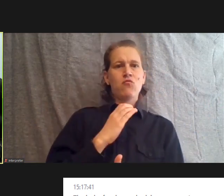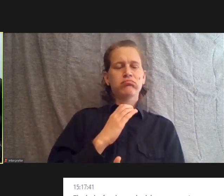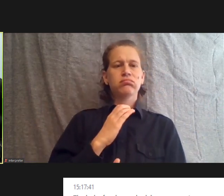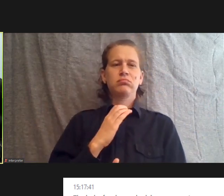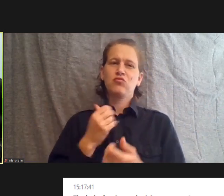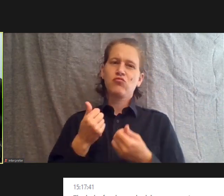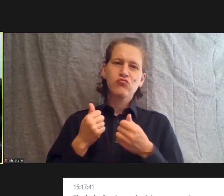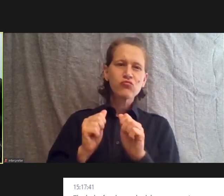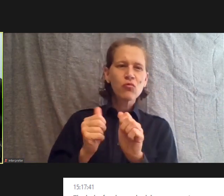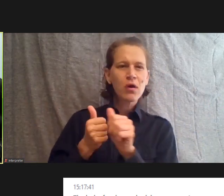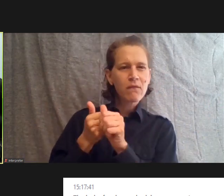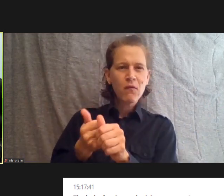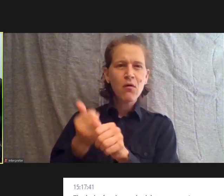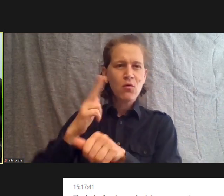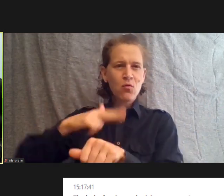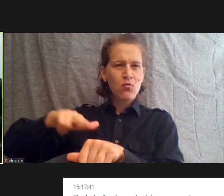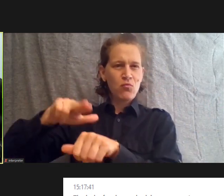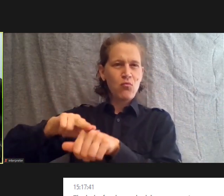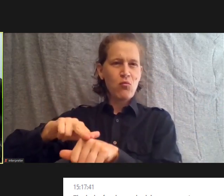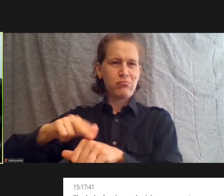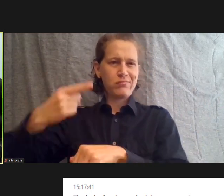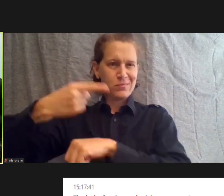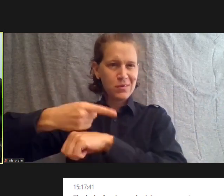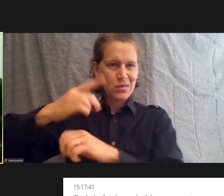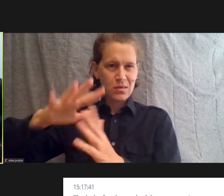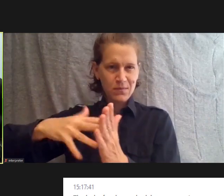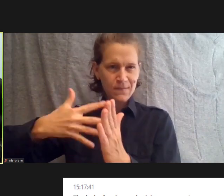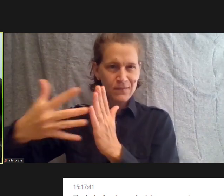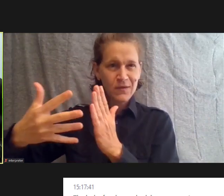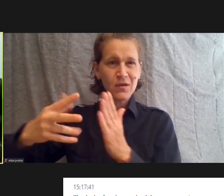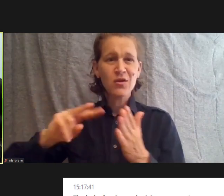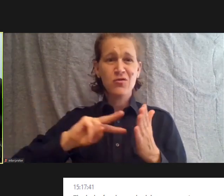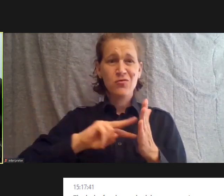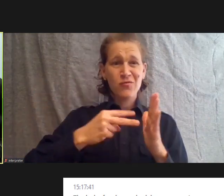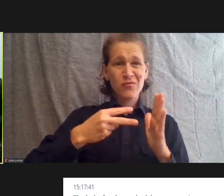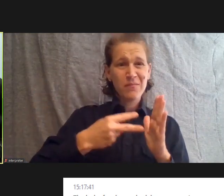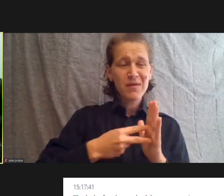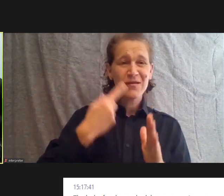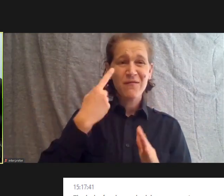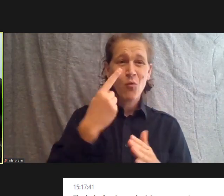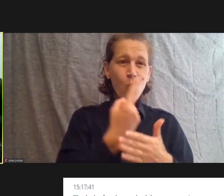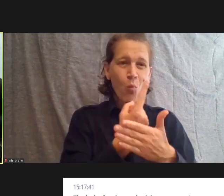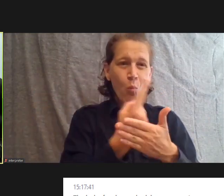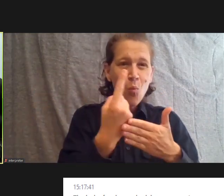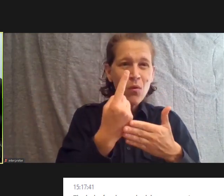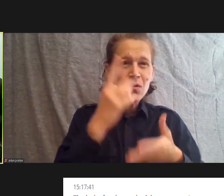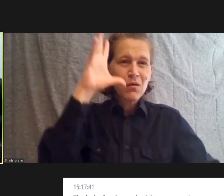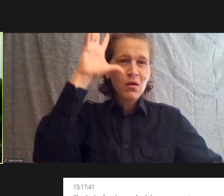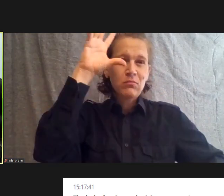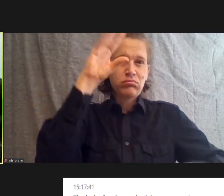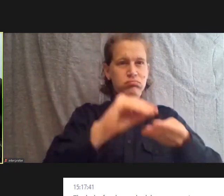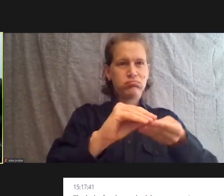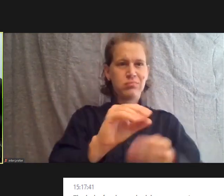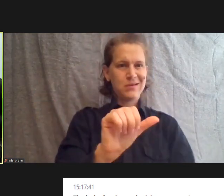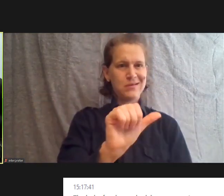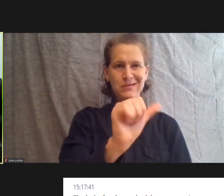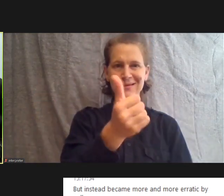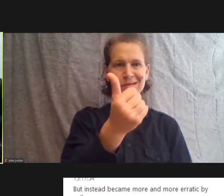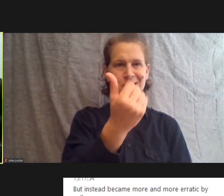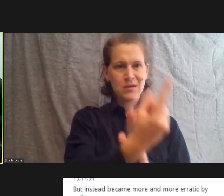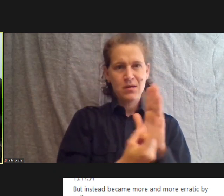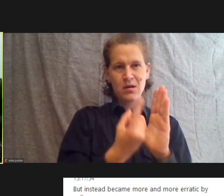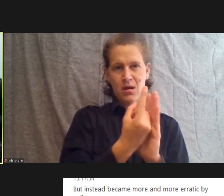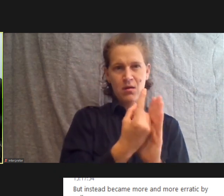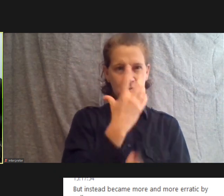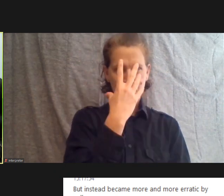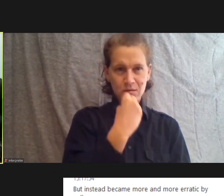schedule. This meant I would regularly go weeks with only 10 hours of sleep on average. Therefore,